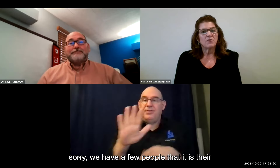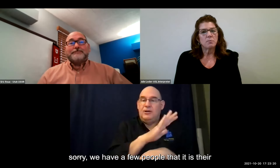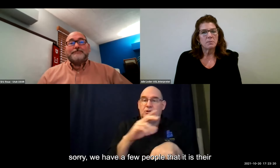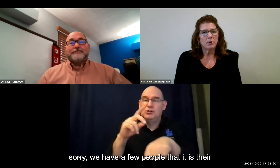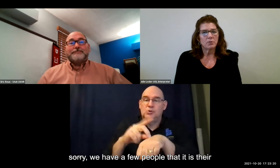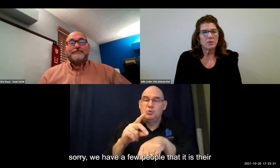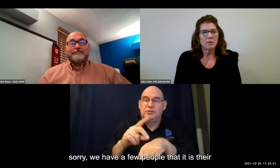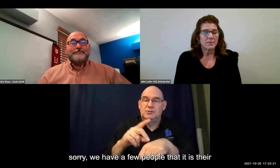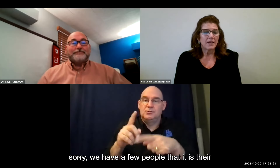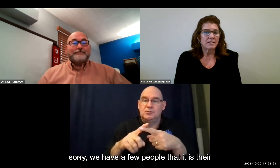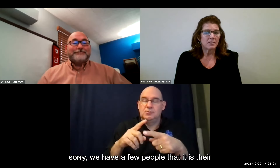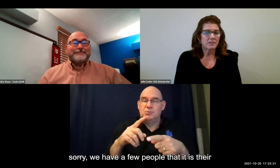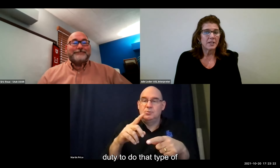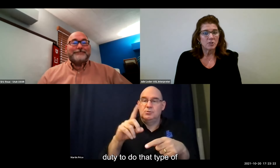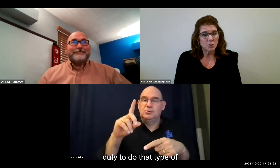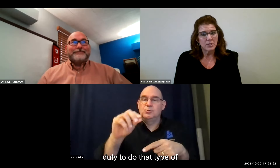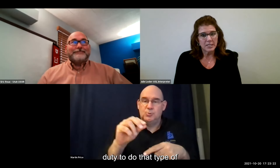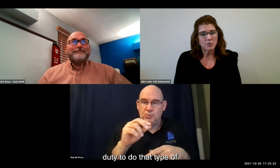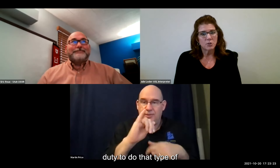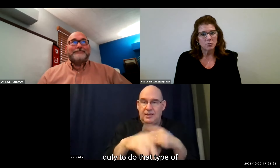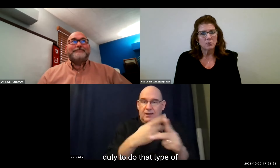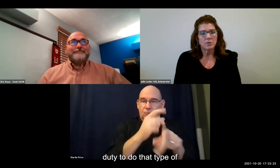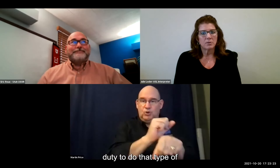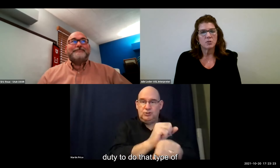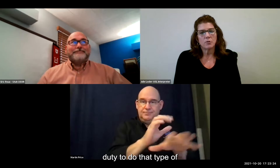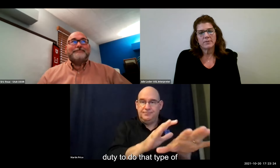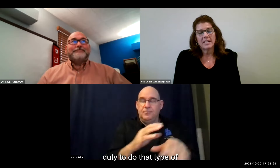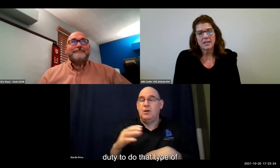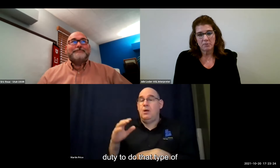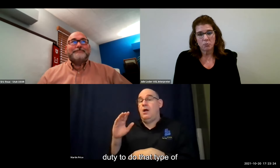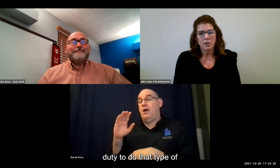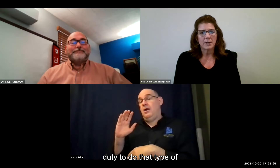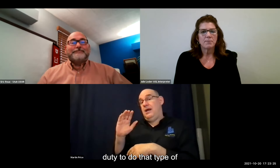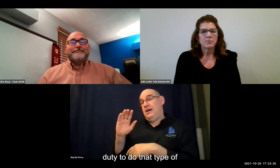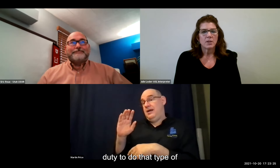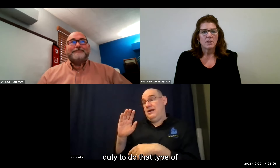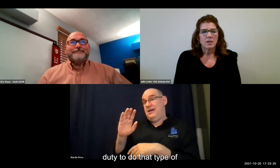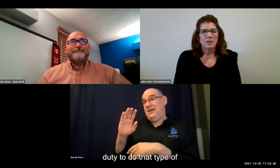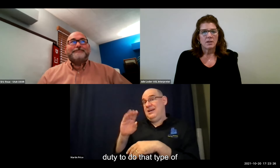we have a few people that it's their duty to do that type of work.